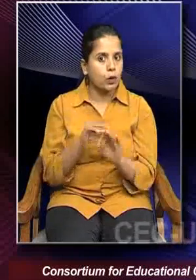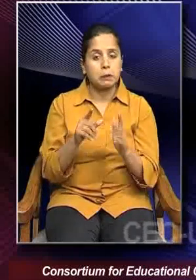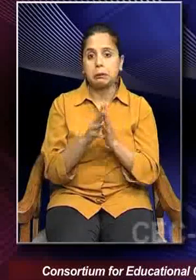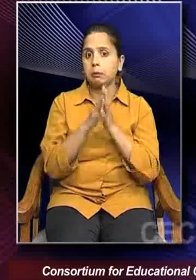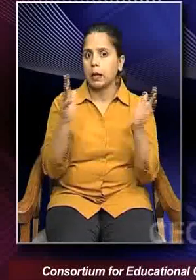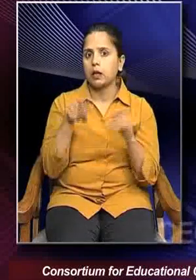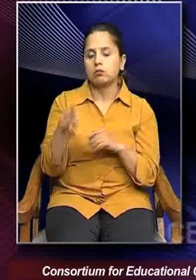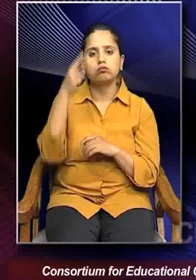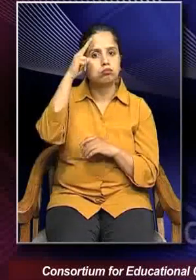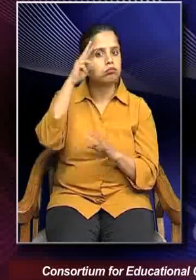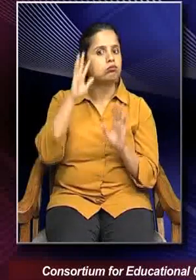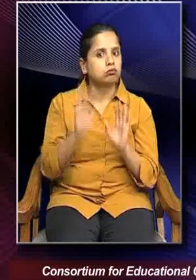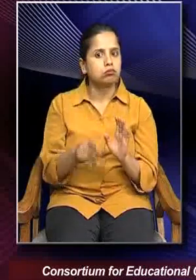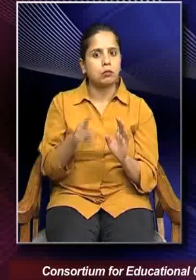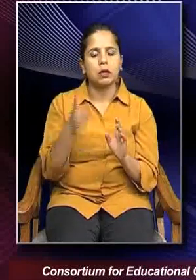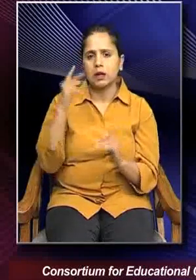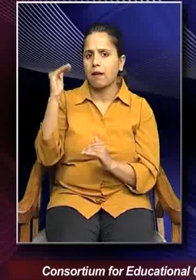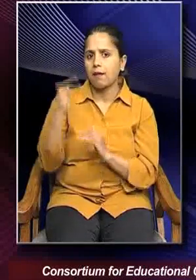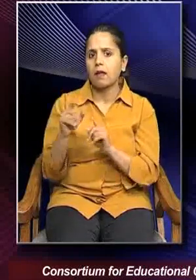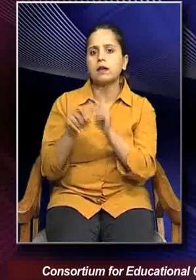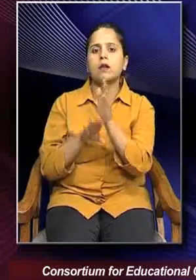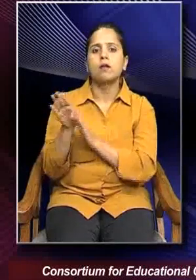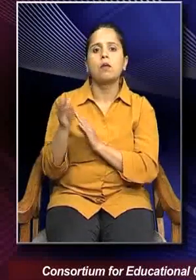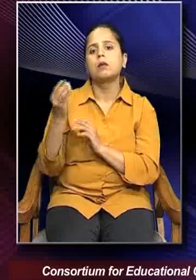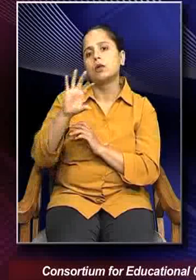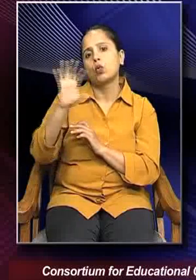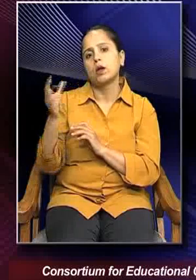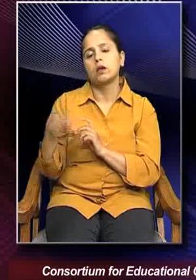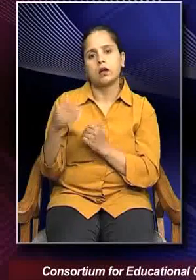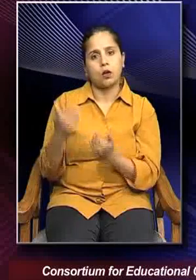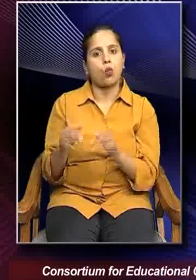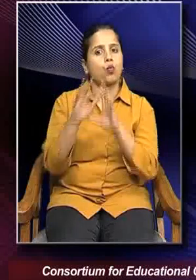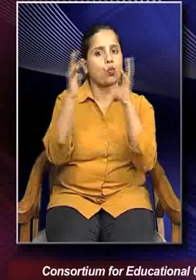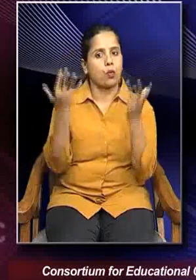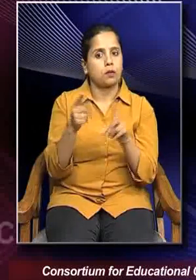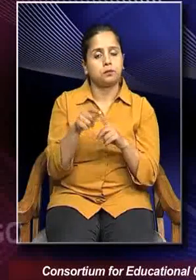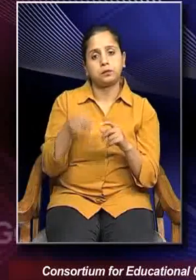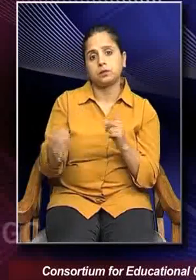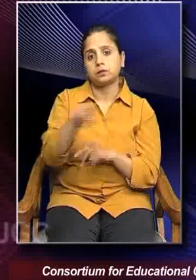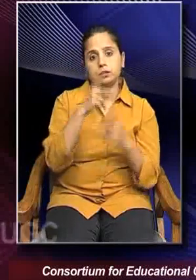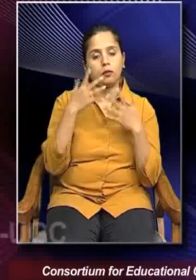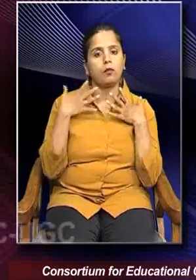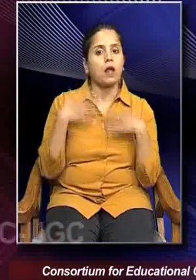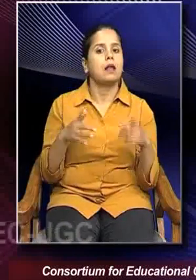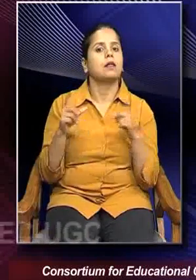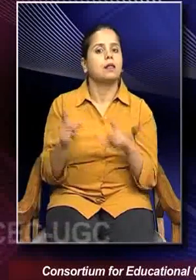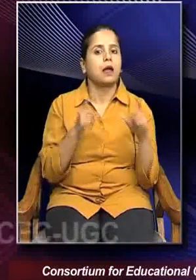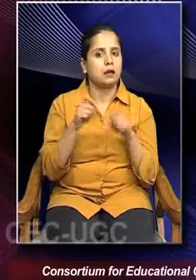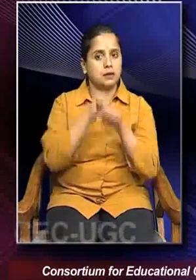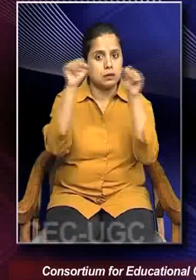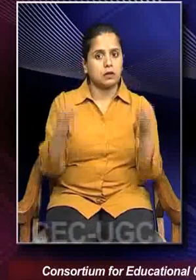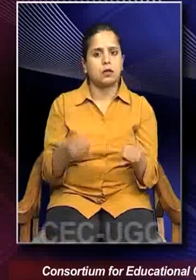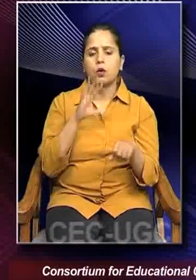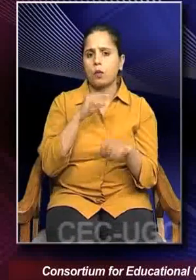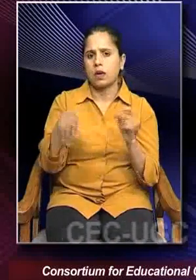biggest concern in most of these least developed nations of the world today. In addition, if you look at the healthcare system, is fairly